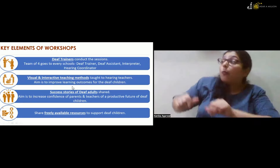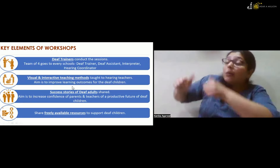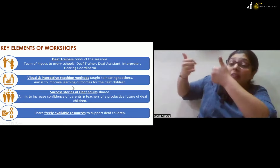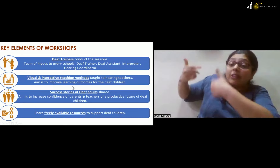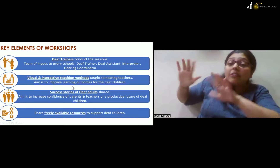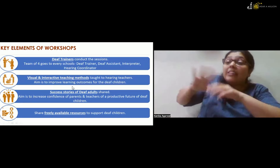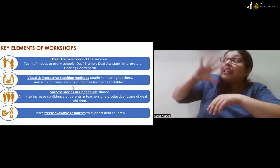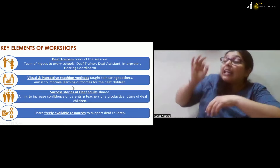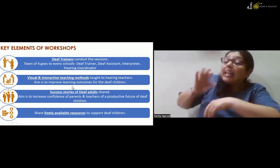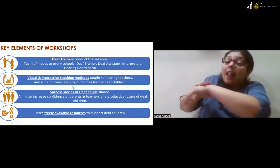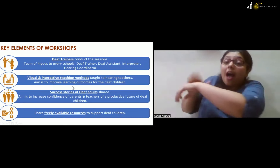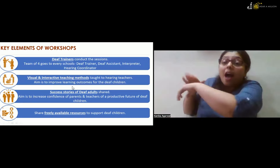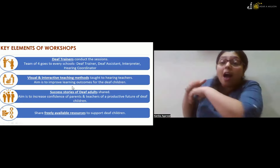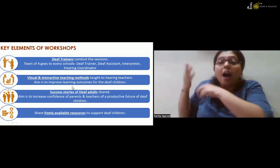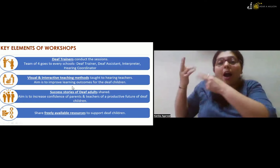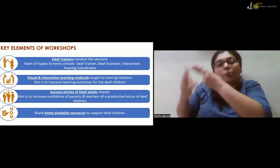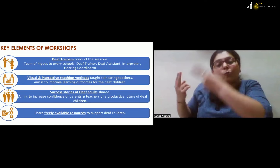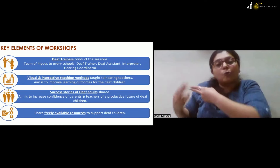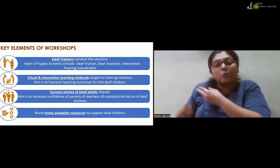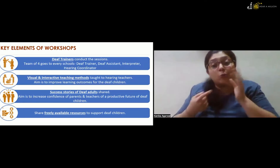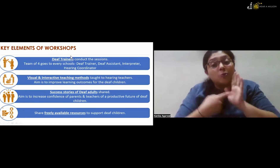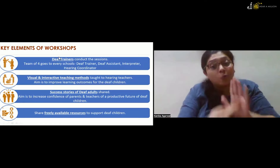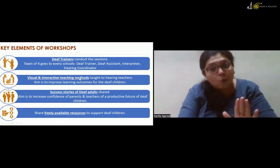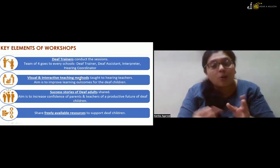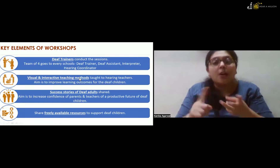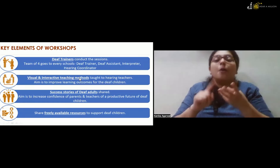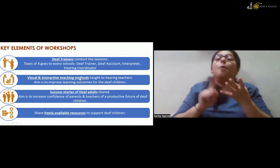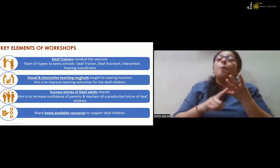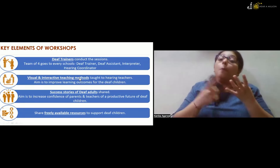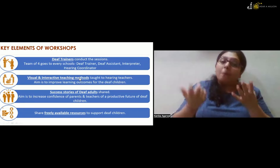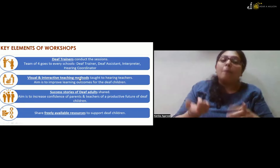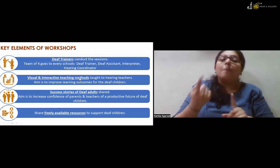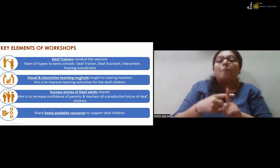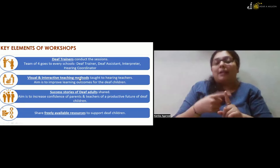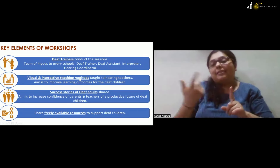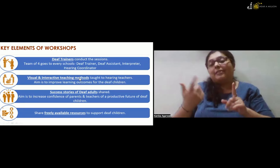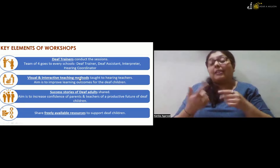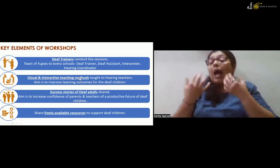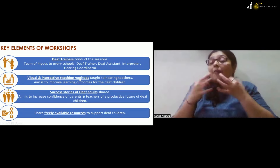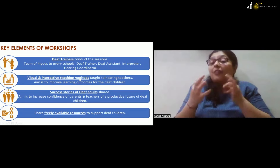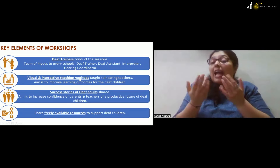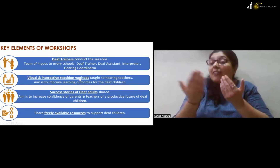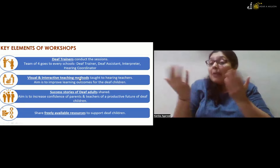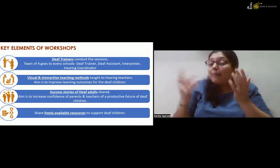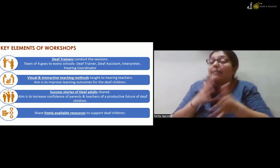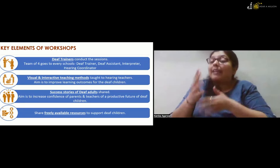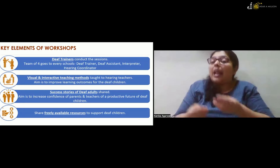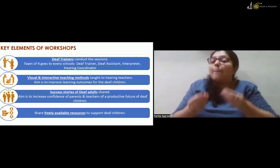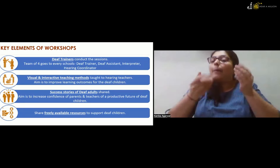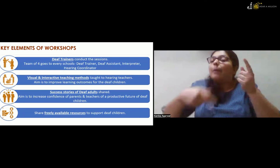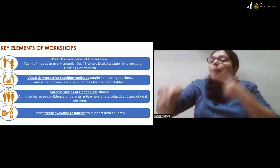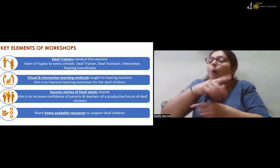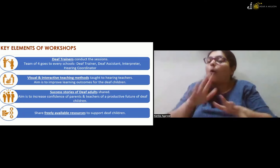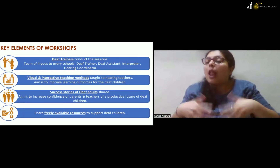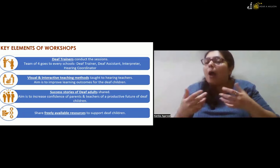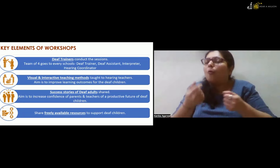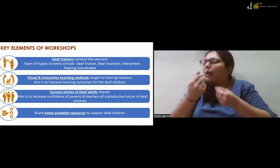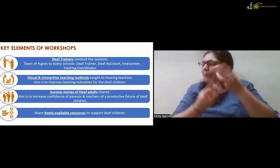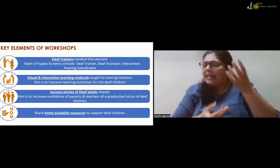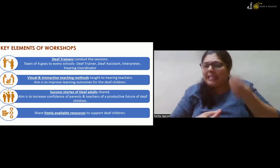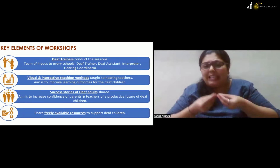language. Then the visual and interactive teaching method, which we had. Third was the success stories of deaf adults and role